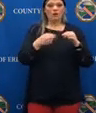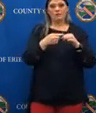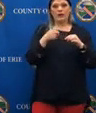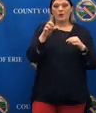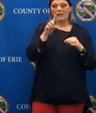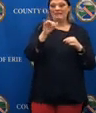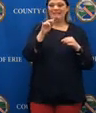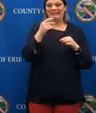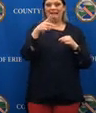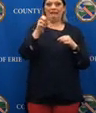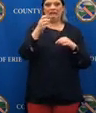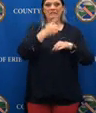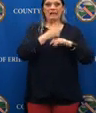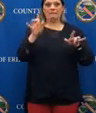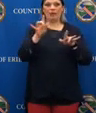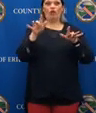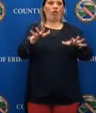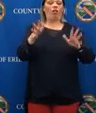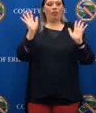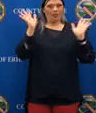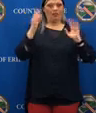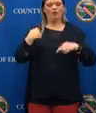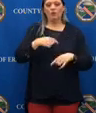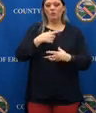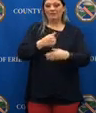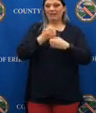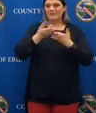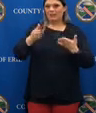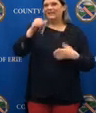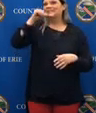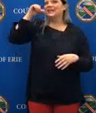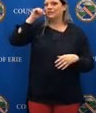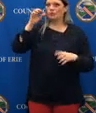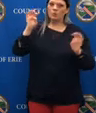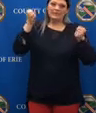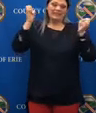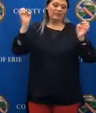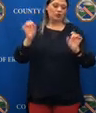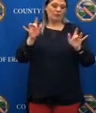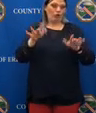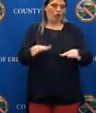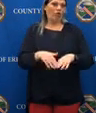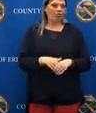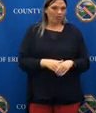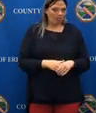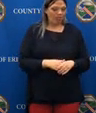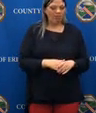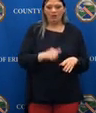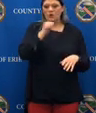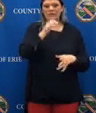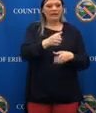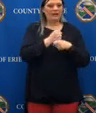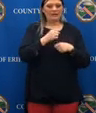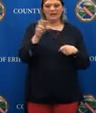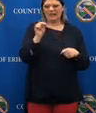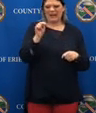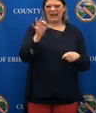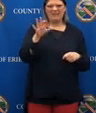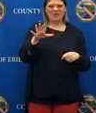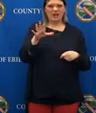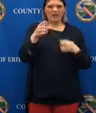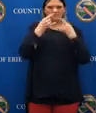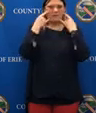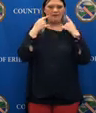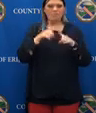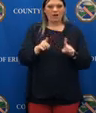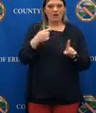miracle. Well, actually, we got supplies as of yesterday, so it was an Easter miracle. We did not get N95s, but